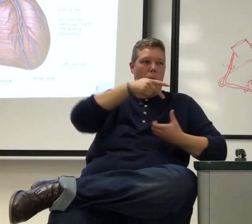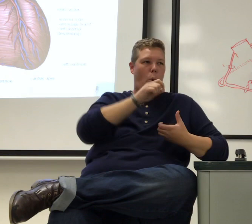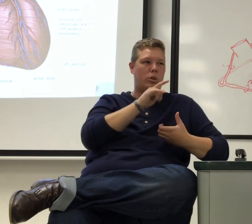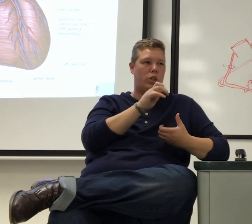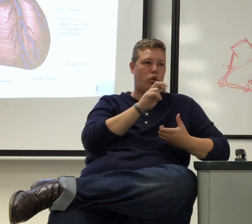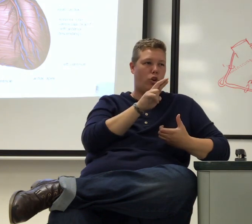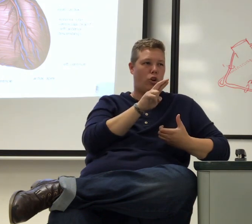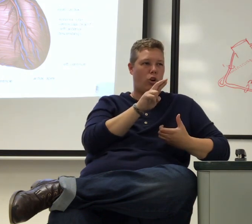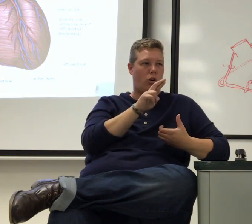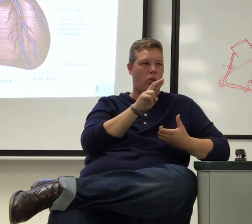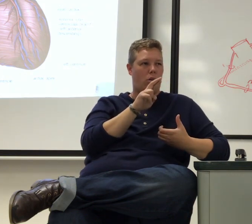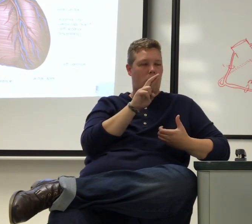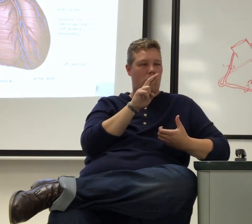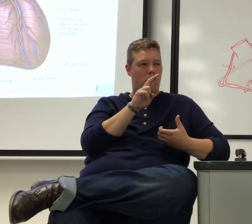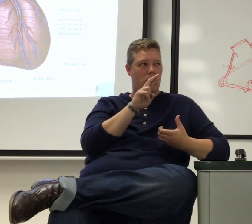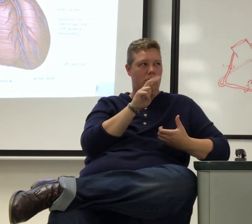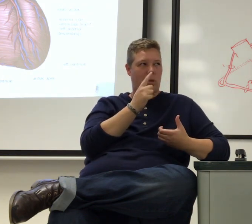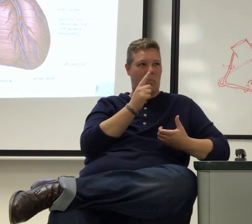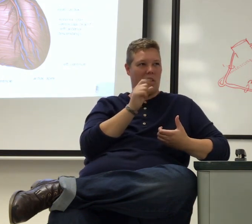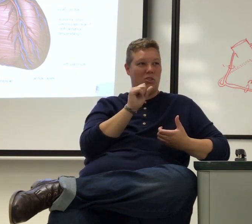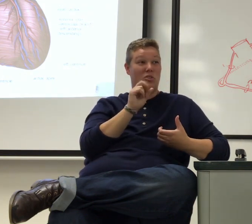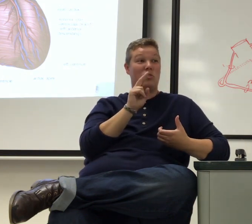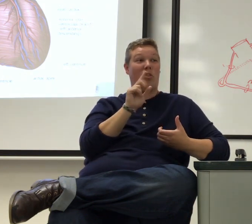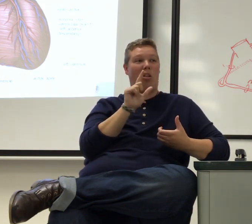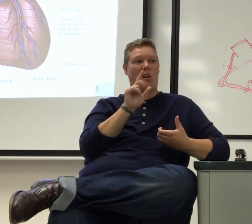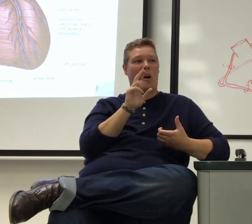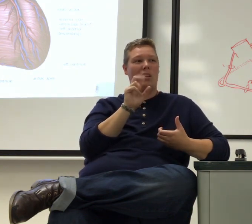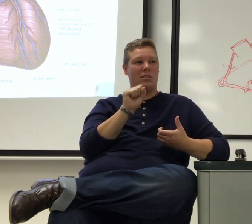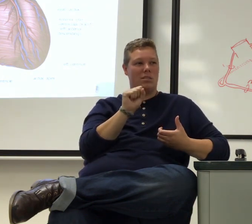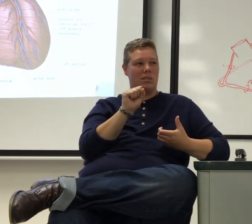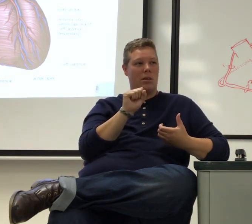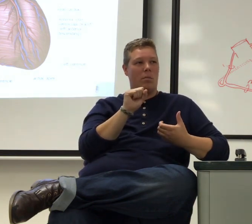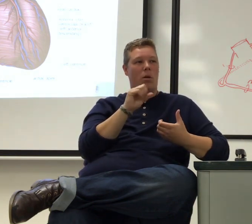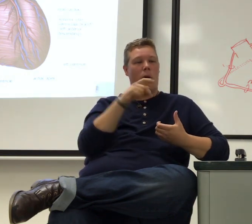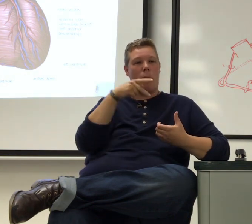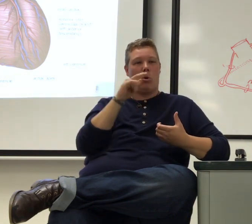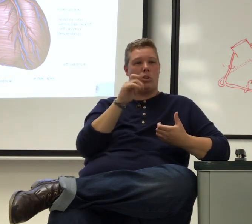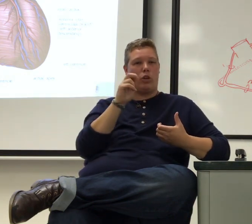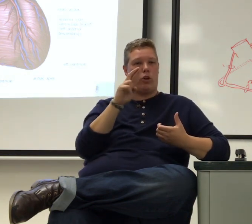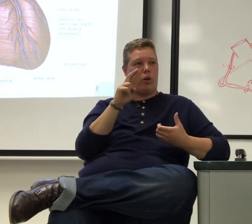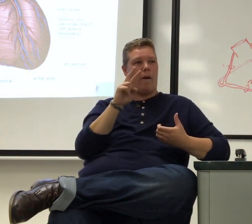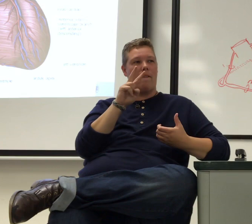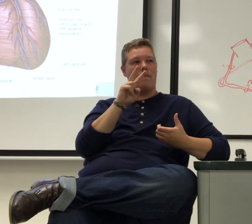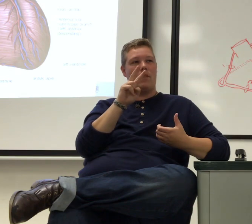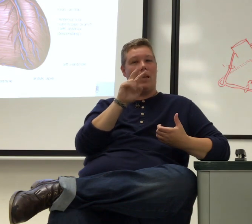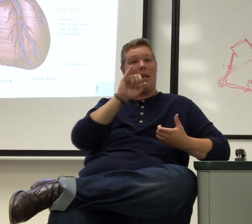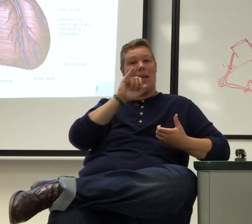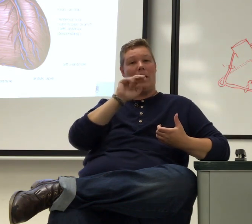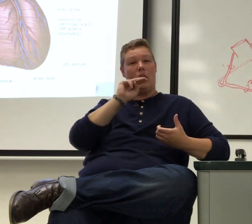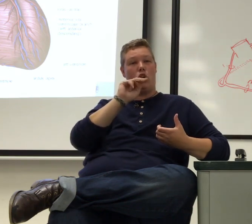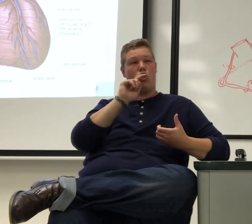Call that number 3. That branch is the posterior interventricular artery.